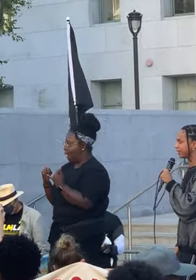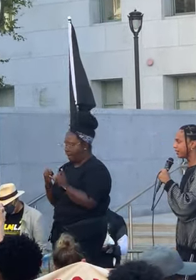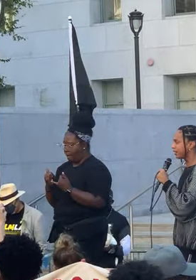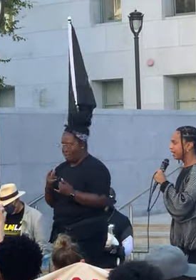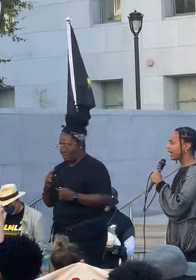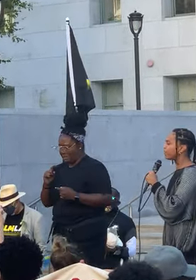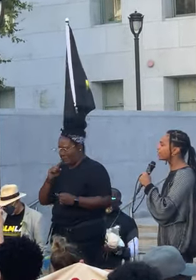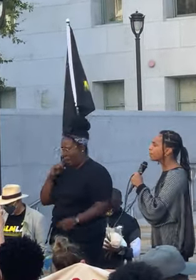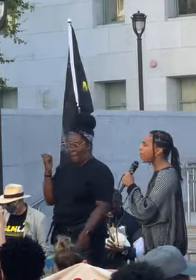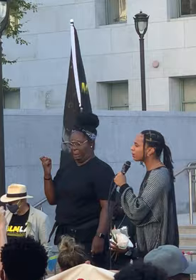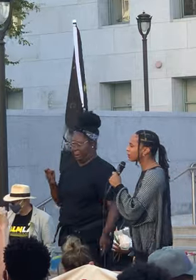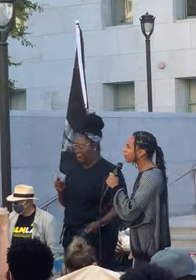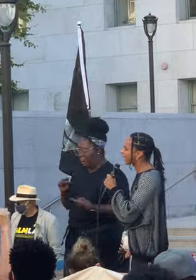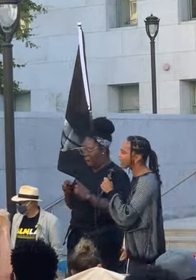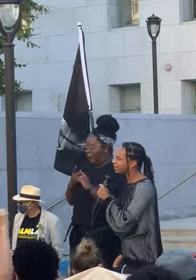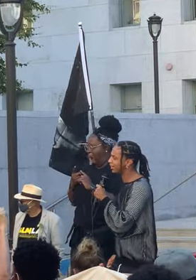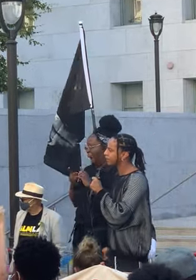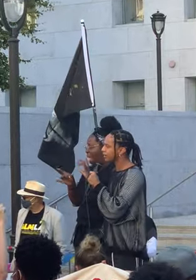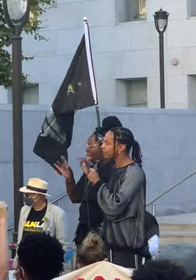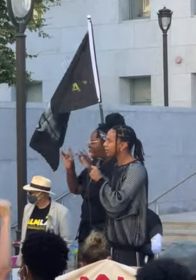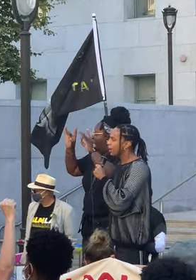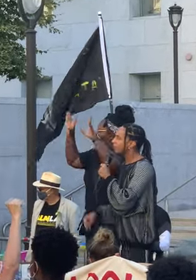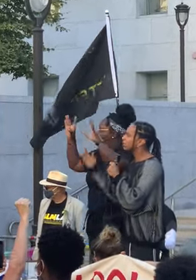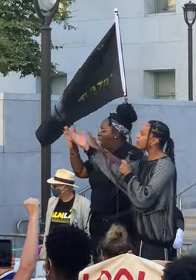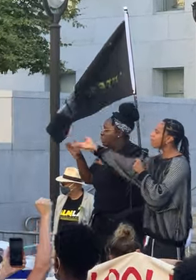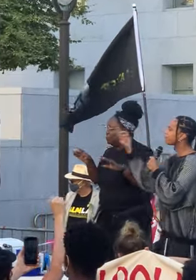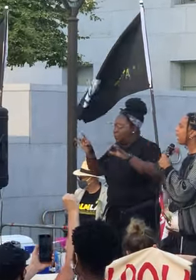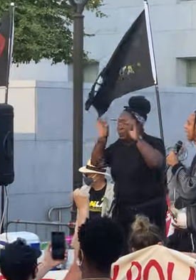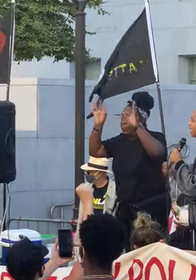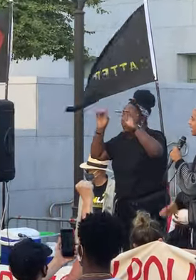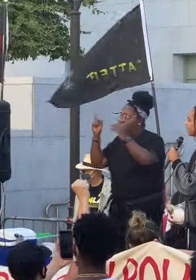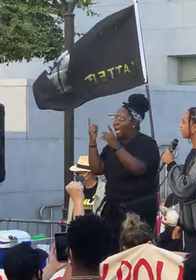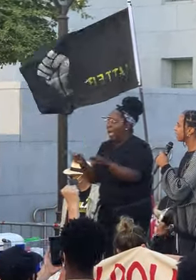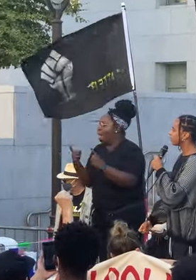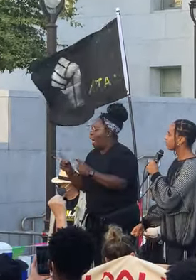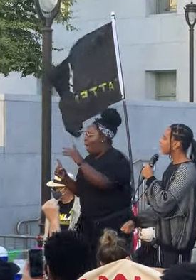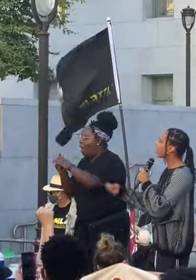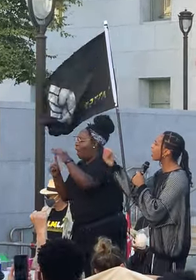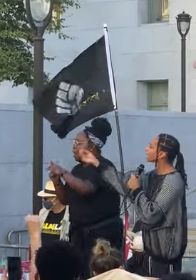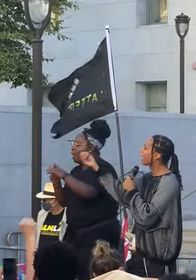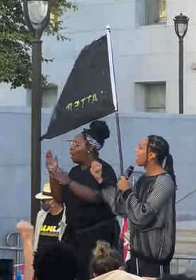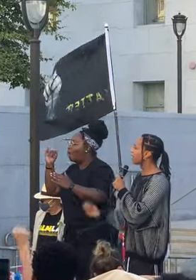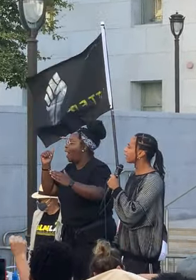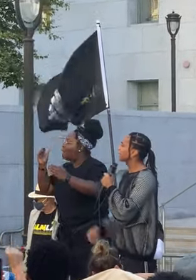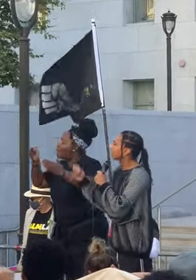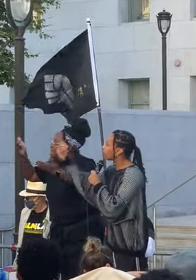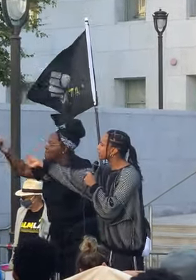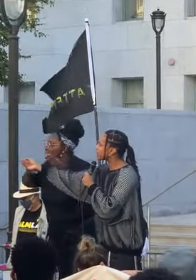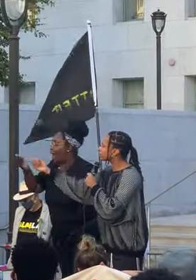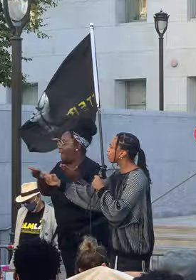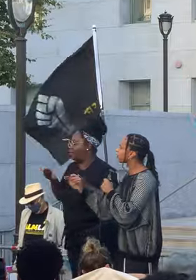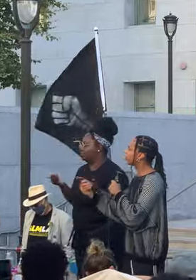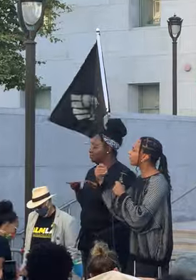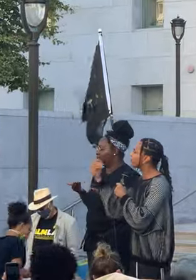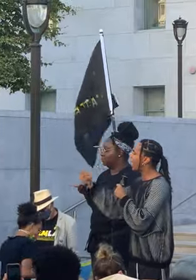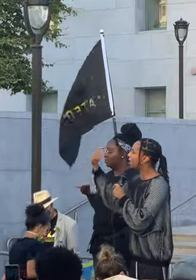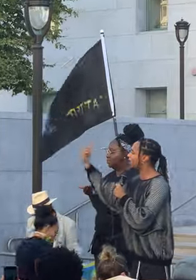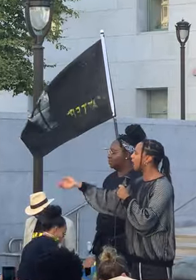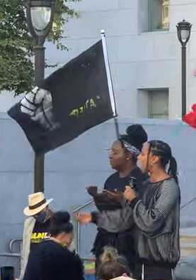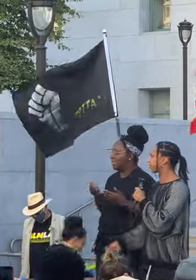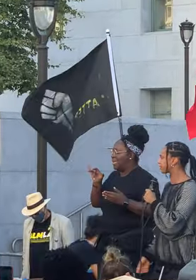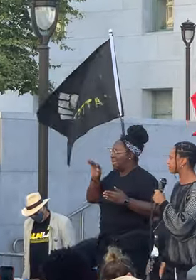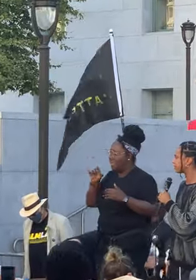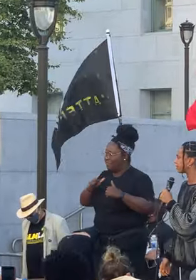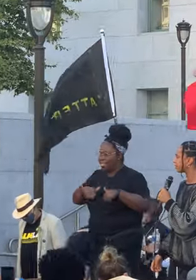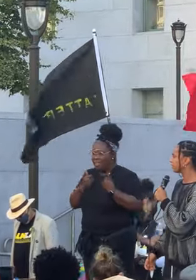ugly. Even in the moments of precarity. Because we are inviting. We are inviting those of us who have lived